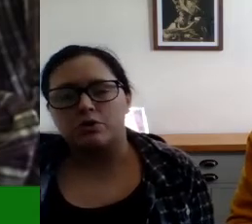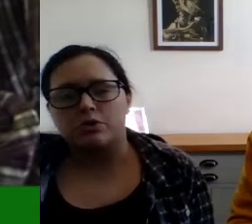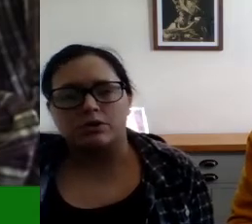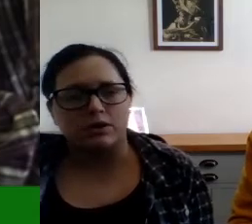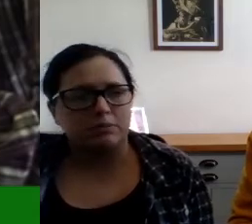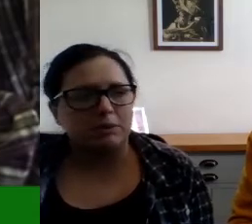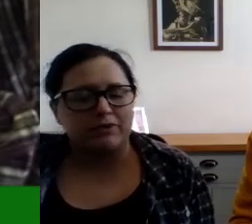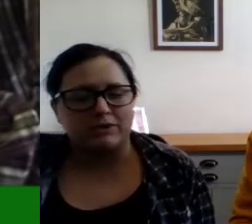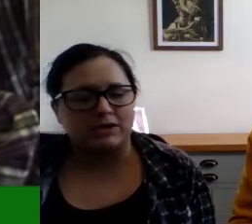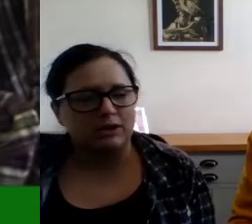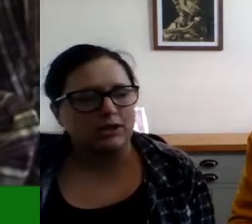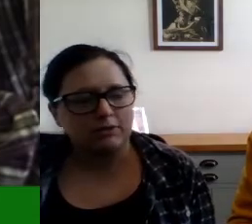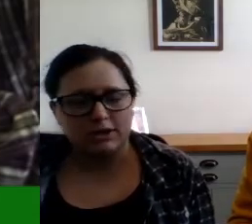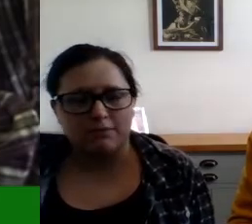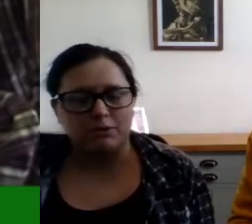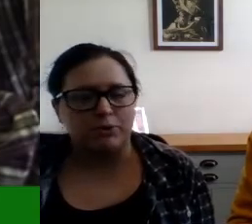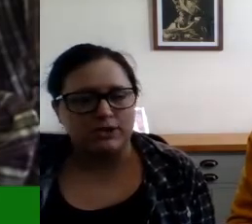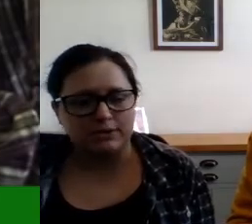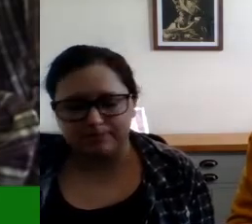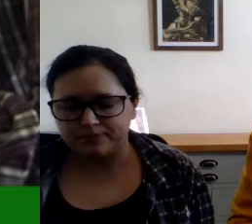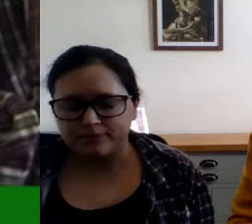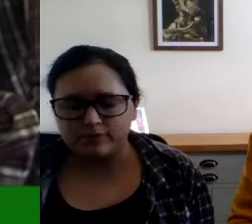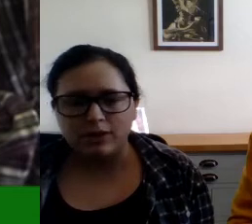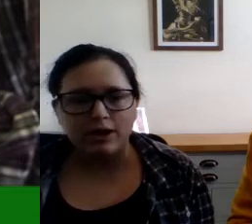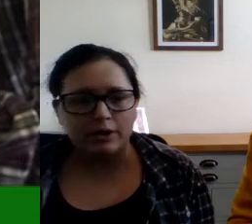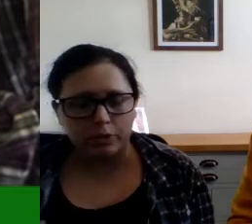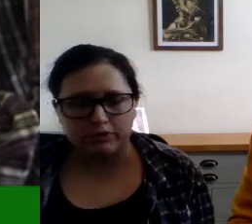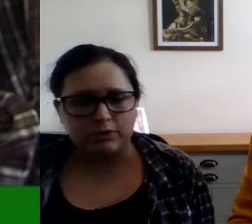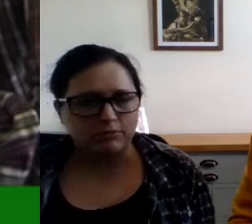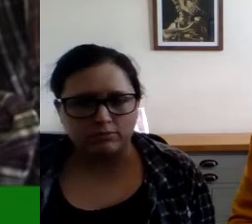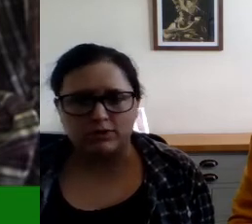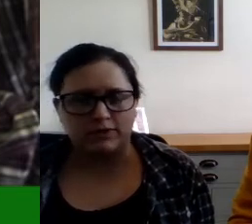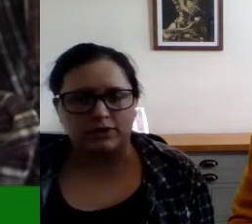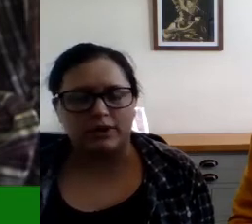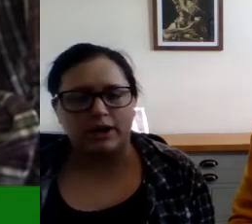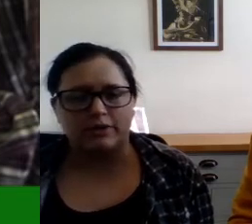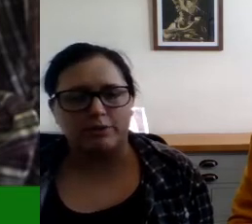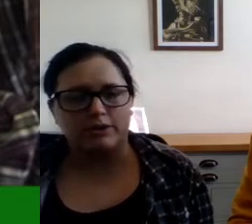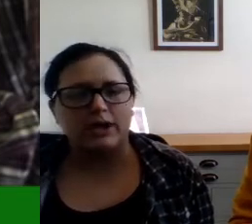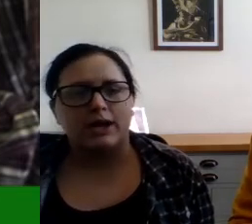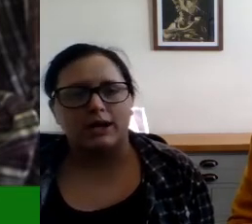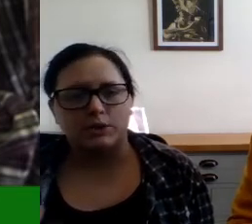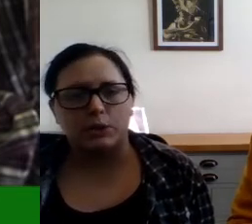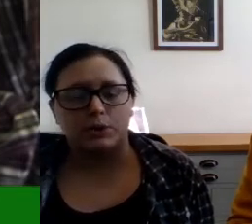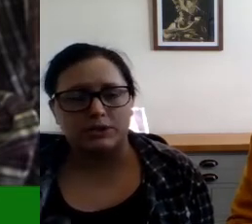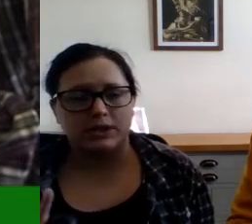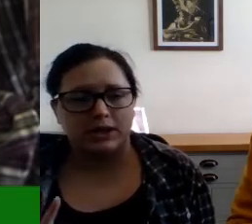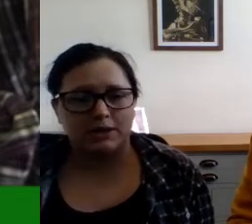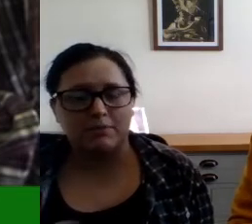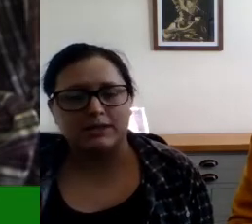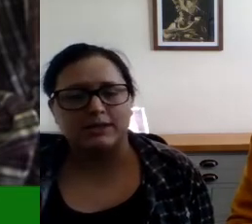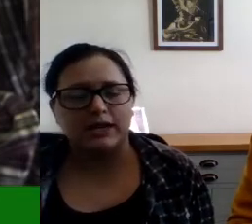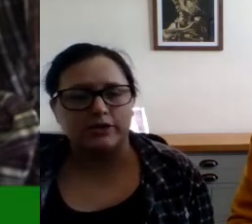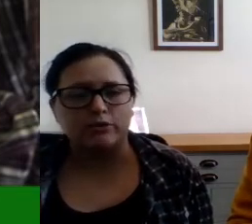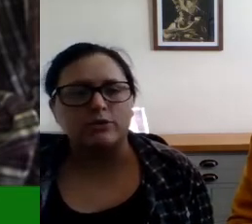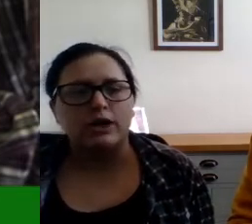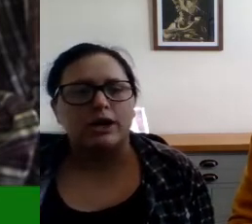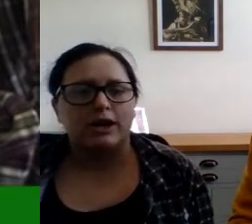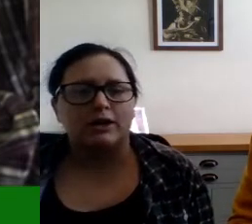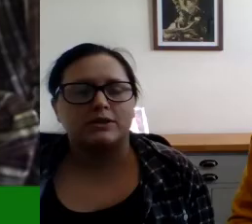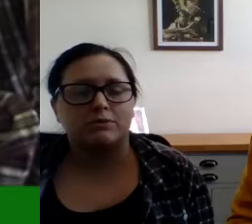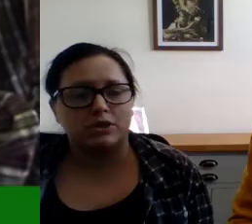so the people from St Kilda came to Britain. And one of them was living on the Isle of Bute and taught him as a